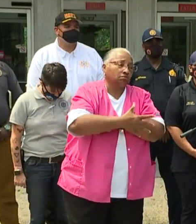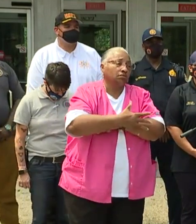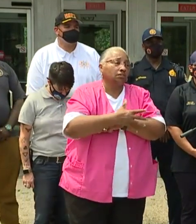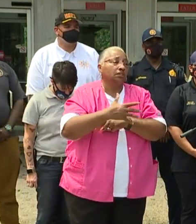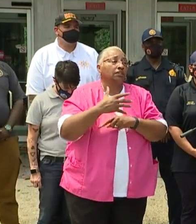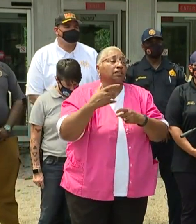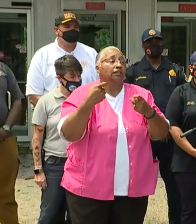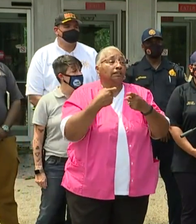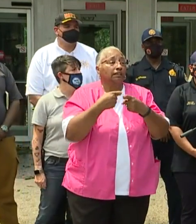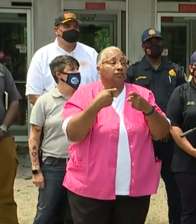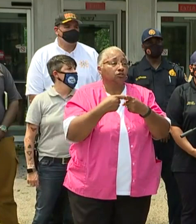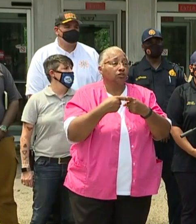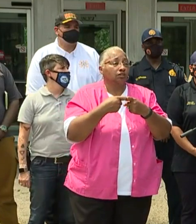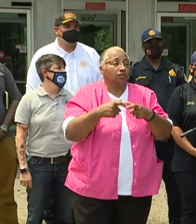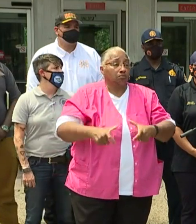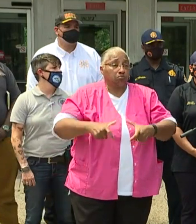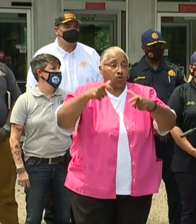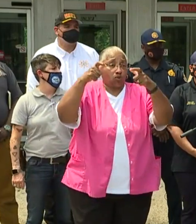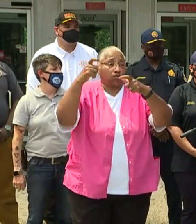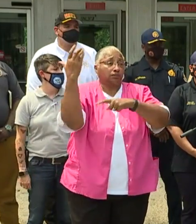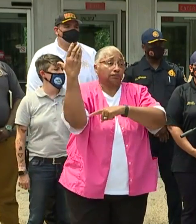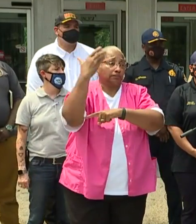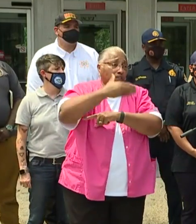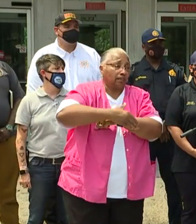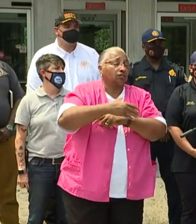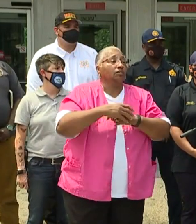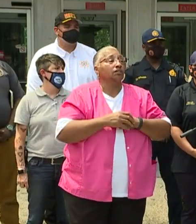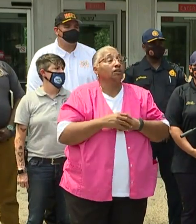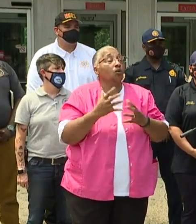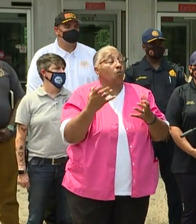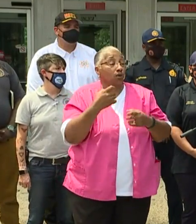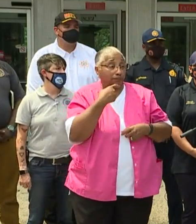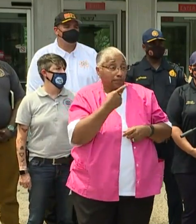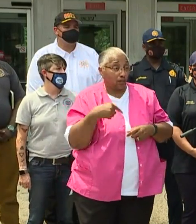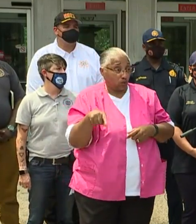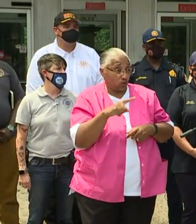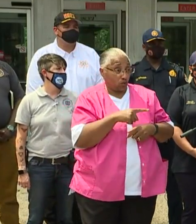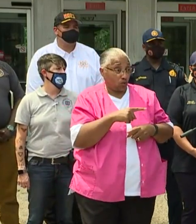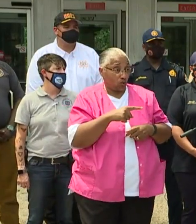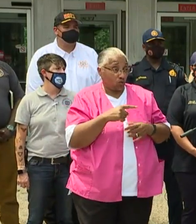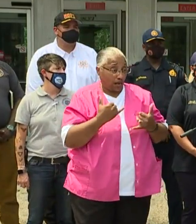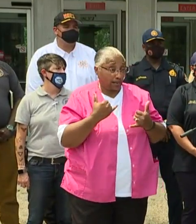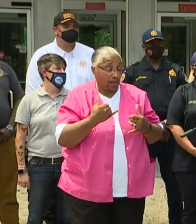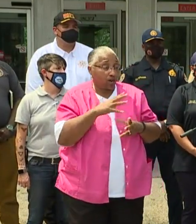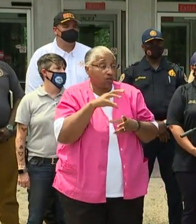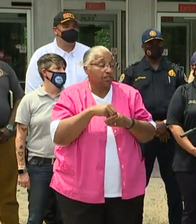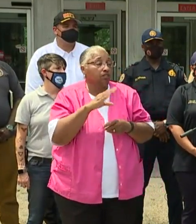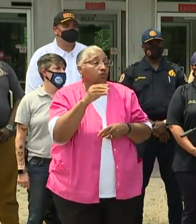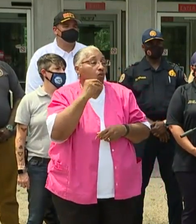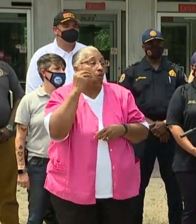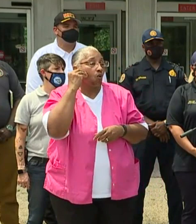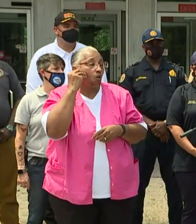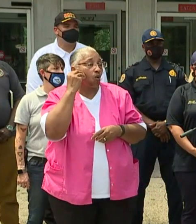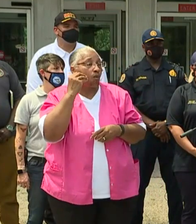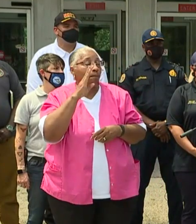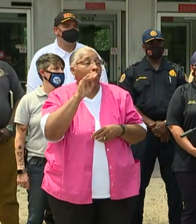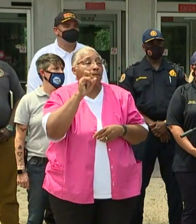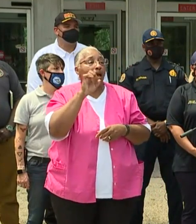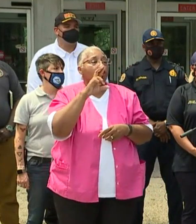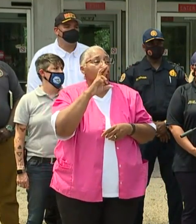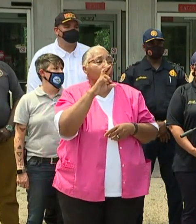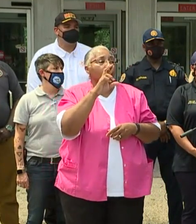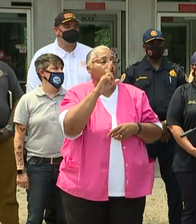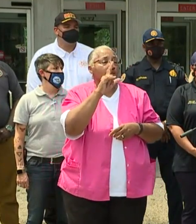lines. I want to say at this time, for residents in your homes, realizing right now connectivity is an issue, battery life is an